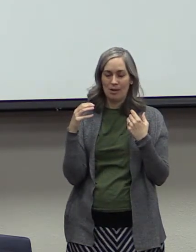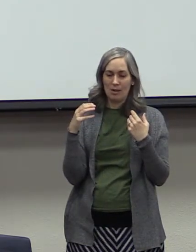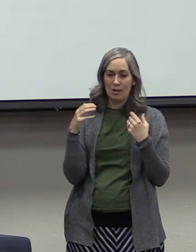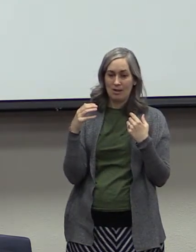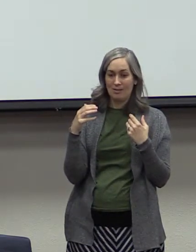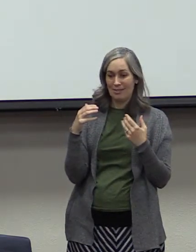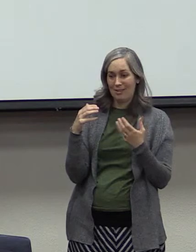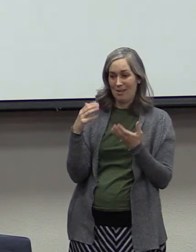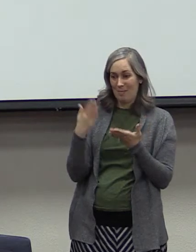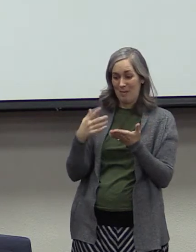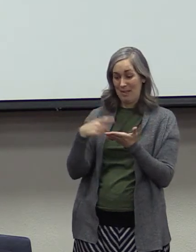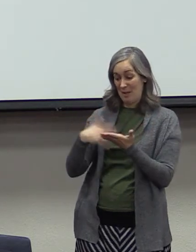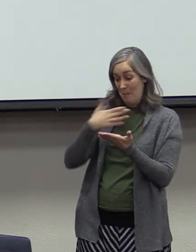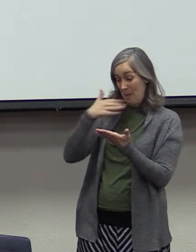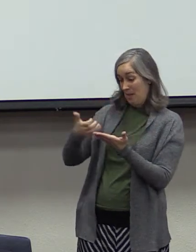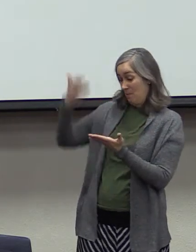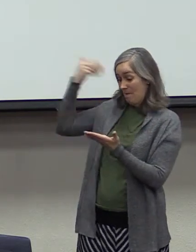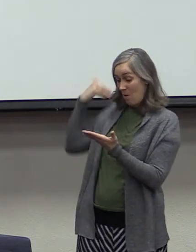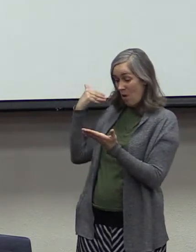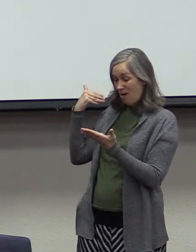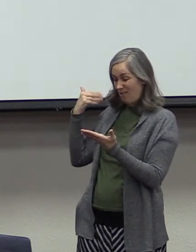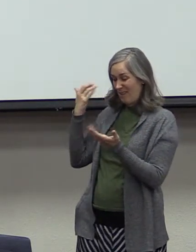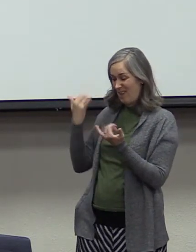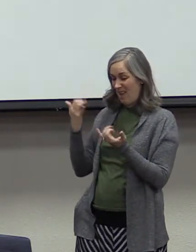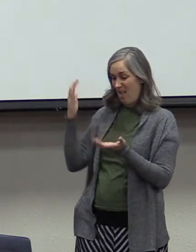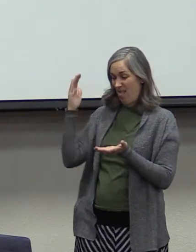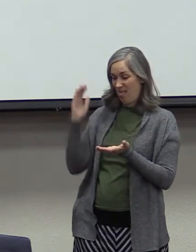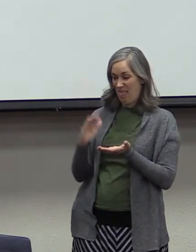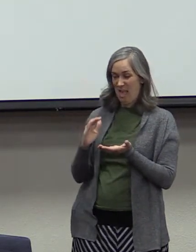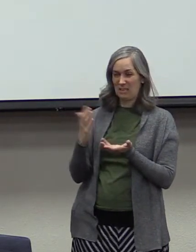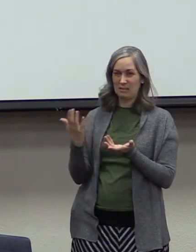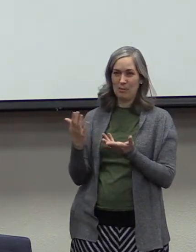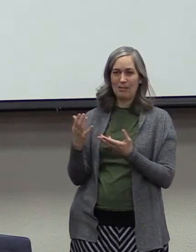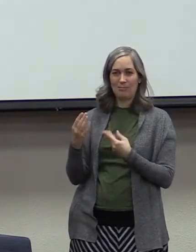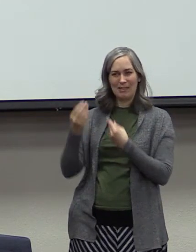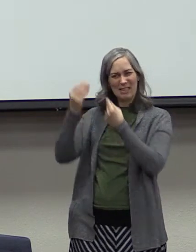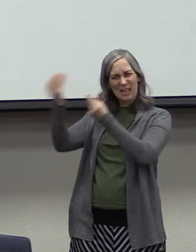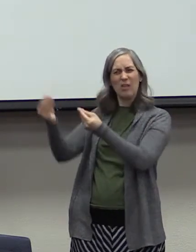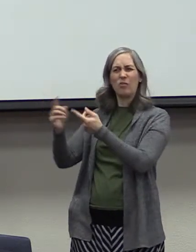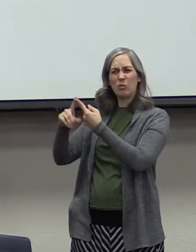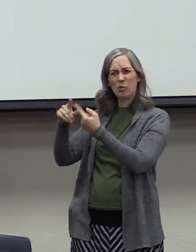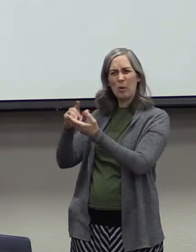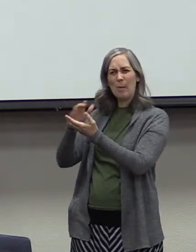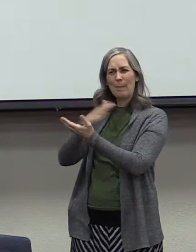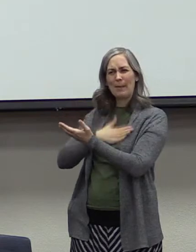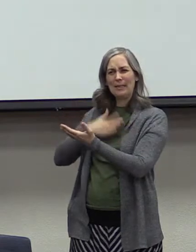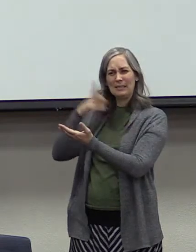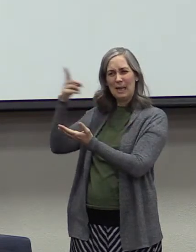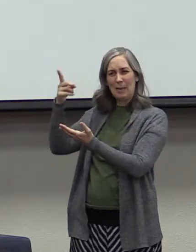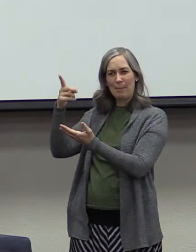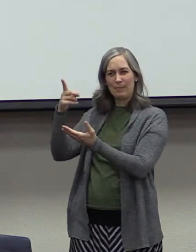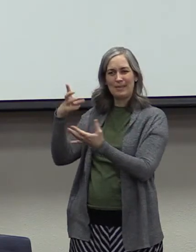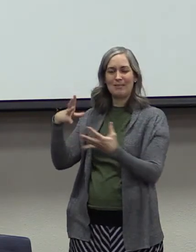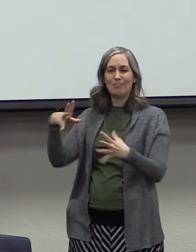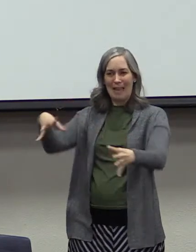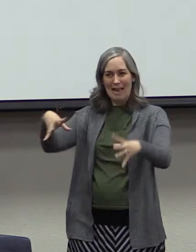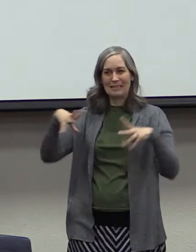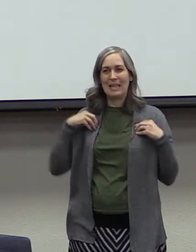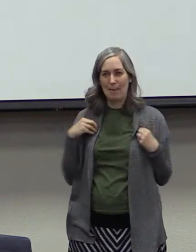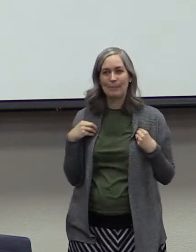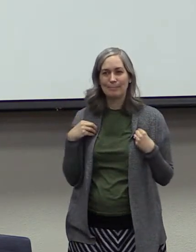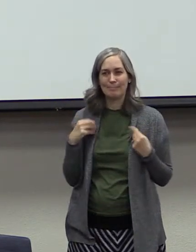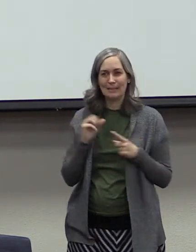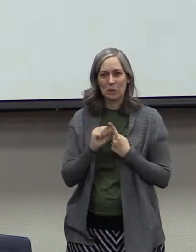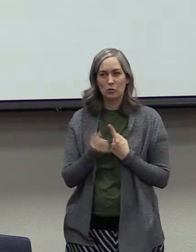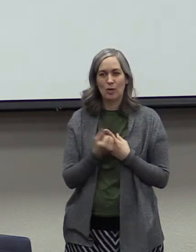to be my best toward the things that please Him. The acceptance. I love this passage in the